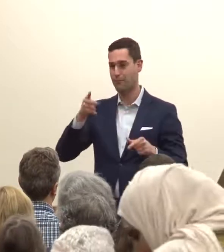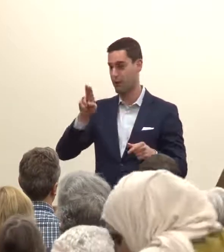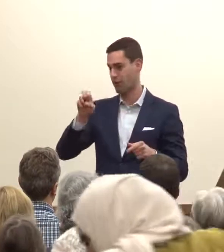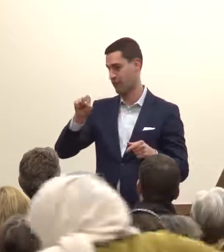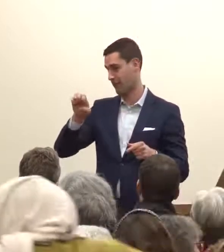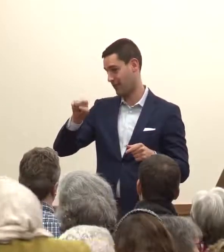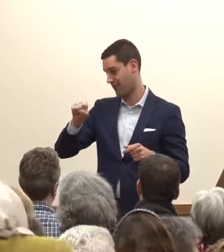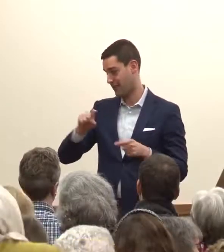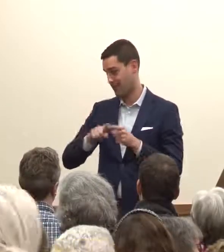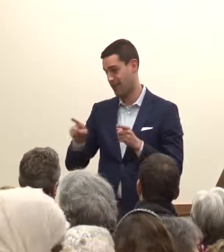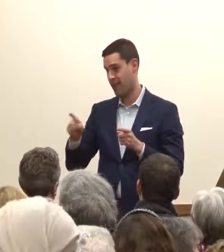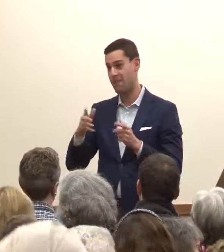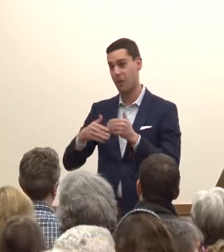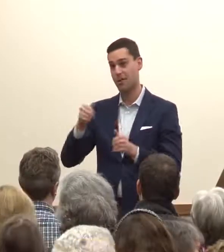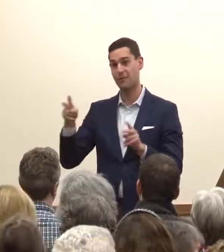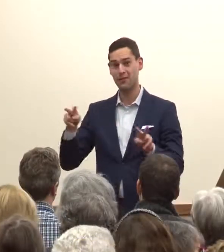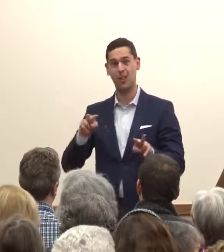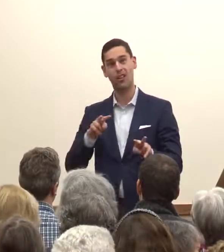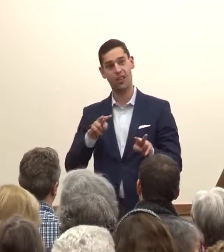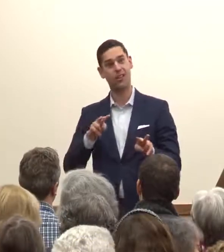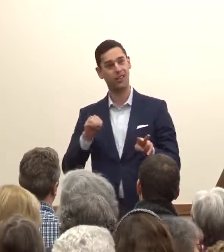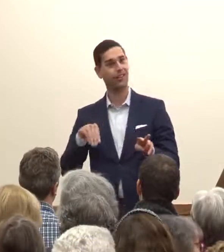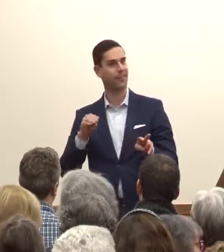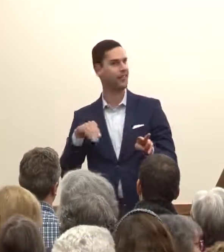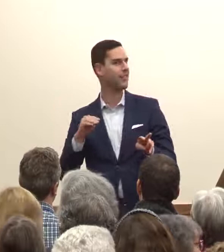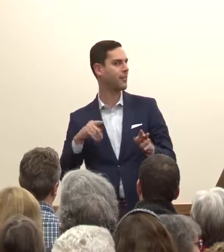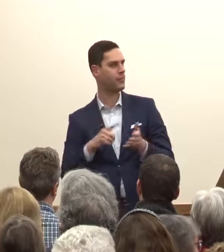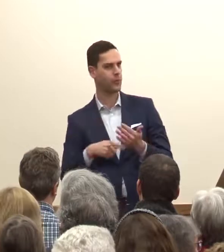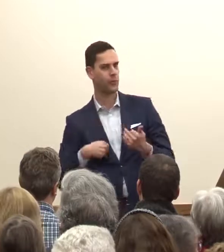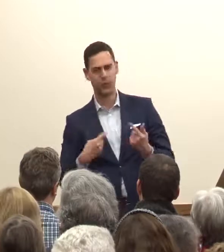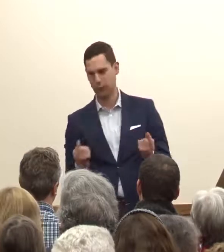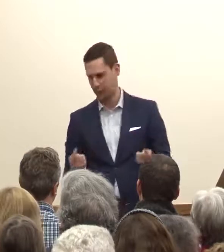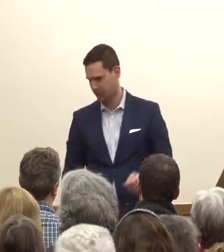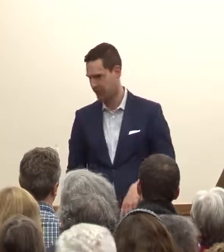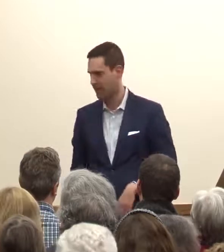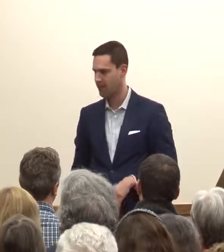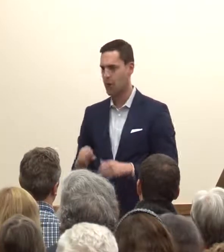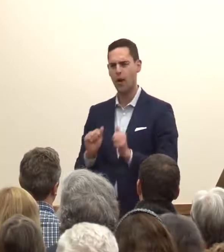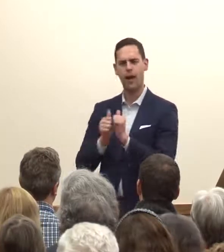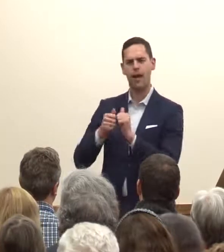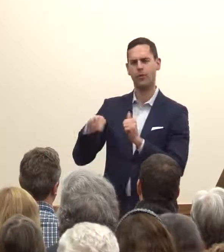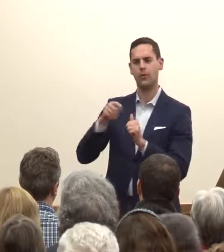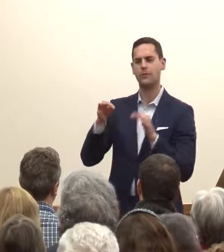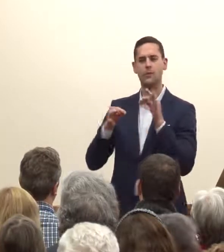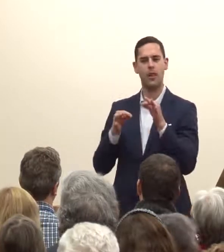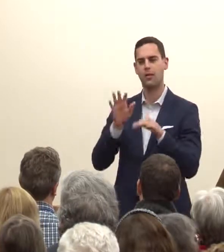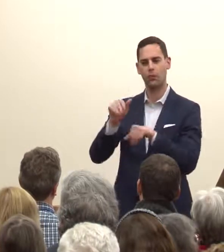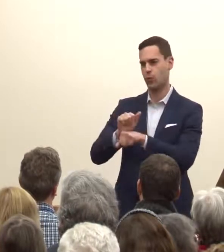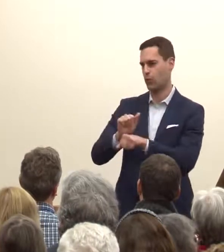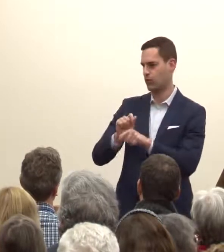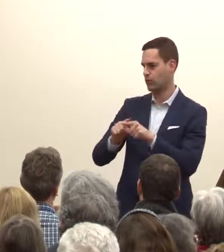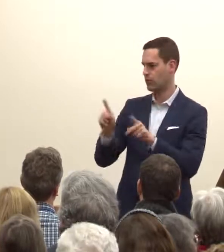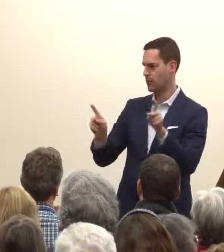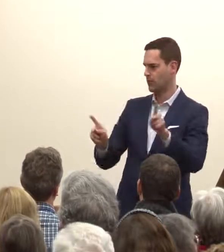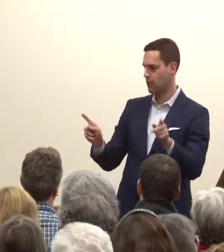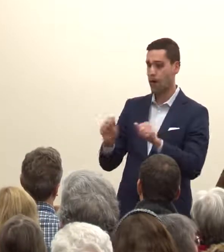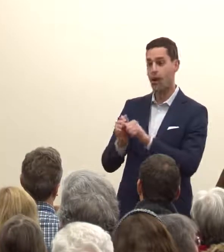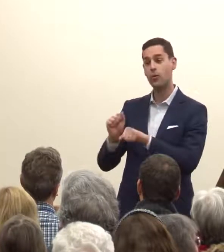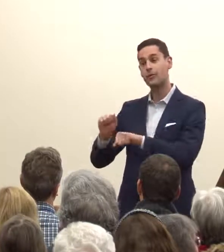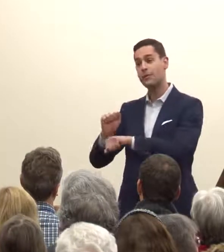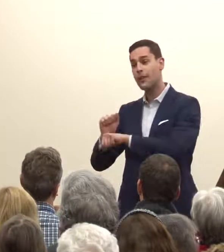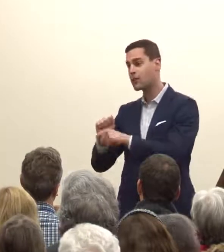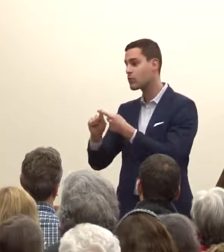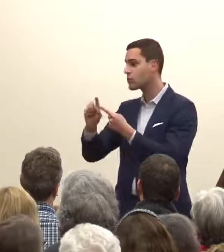to know that we do. So, how do you explain to people, how do you explain to the media, to